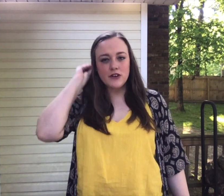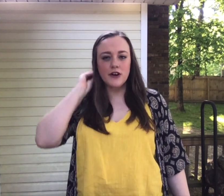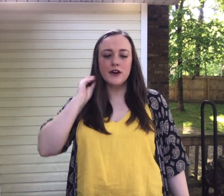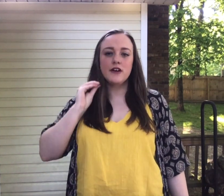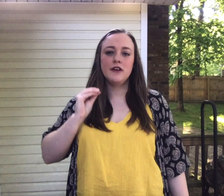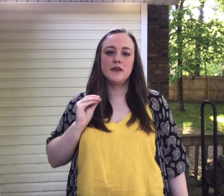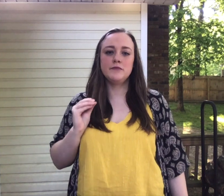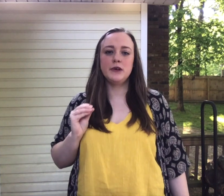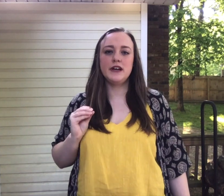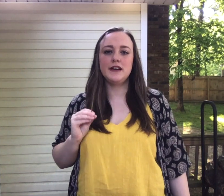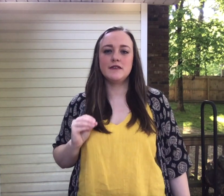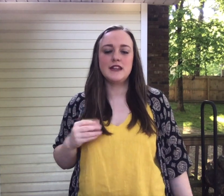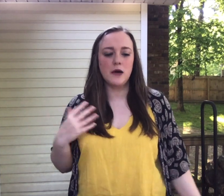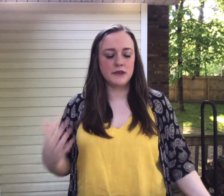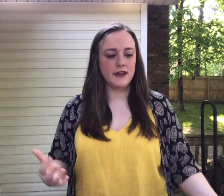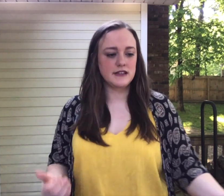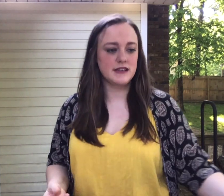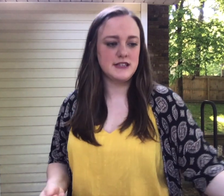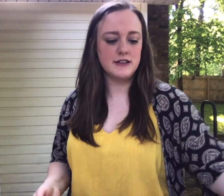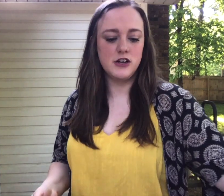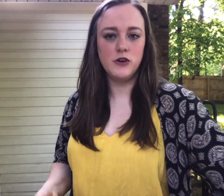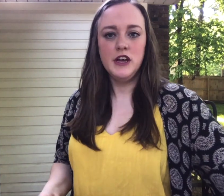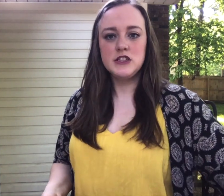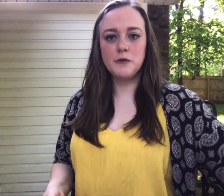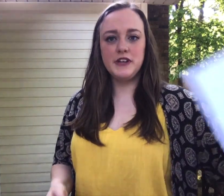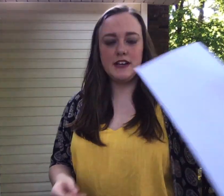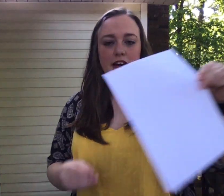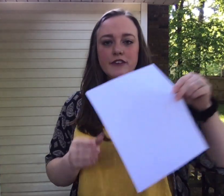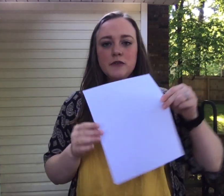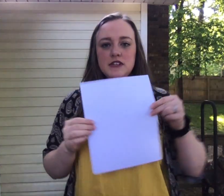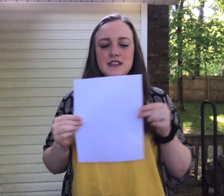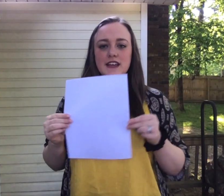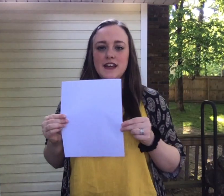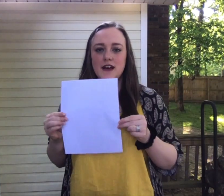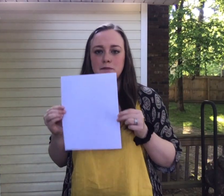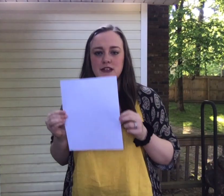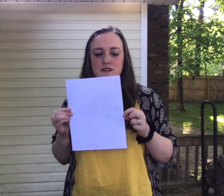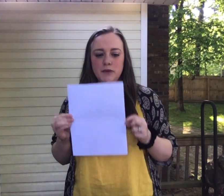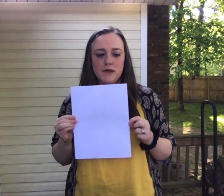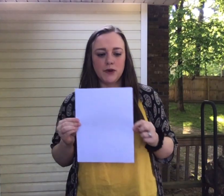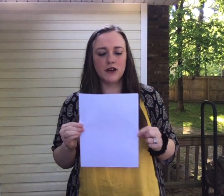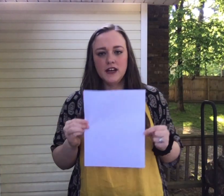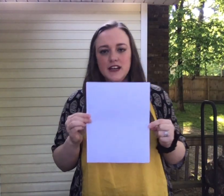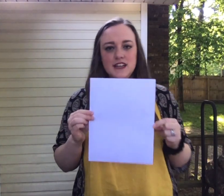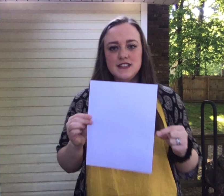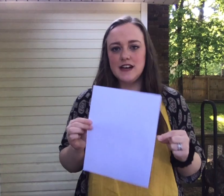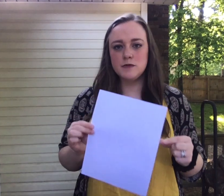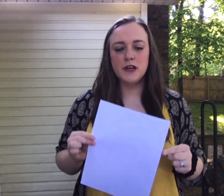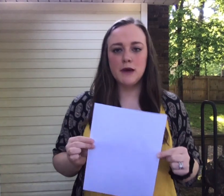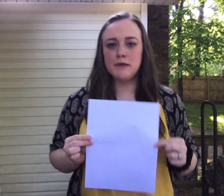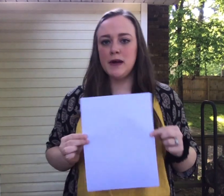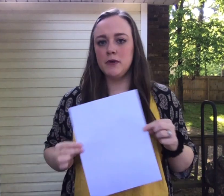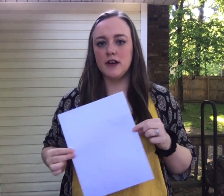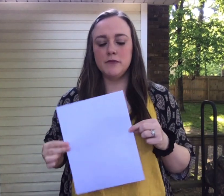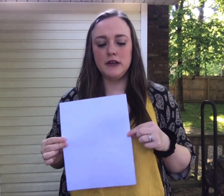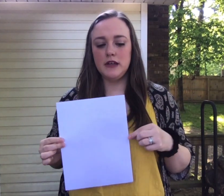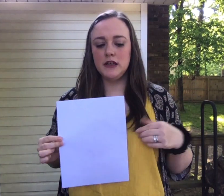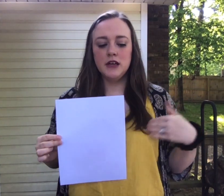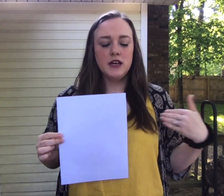similar but without playing tic-tac-toe. So I need everyone to get a piece of paper. It doesn't have to be copy paper. It can be any